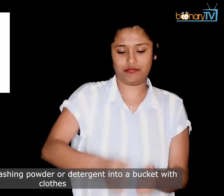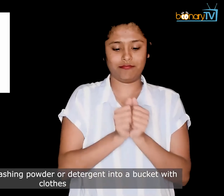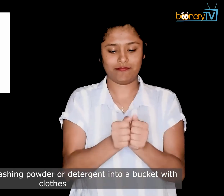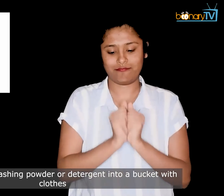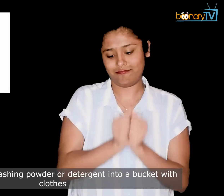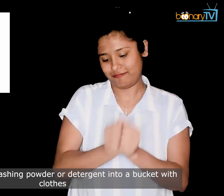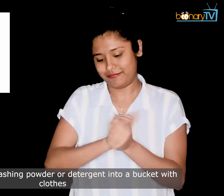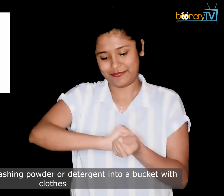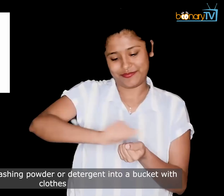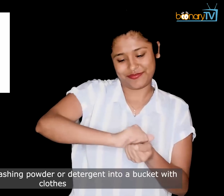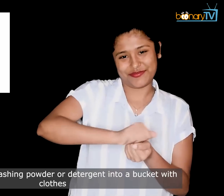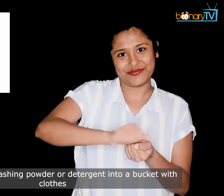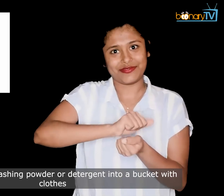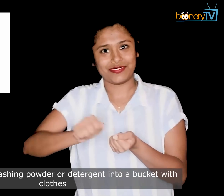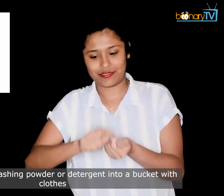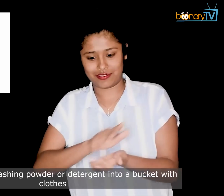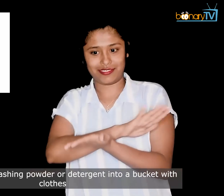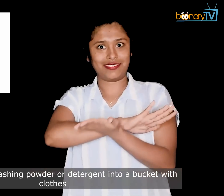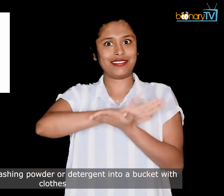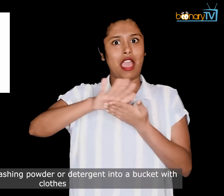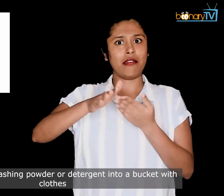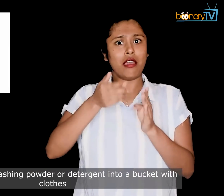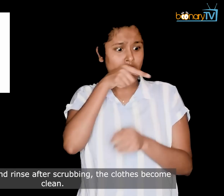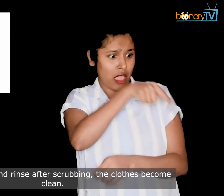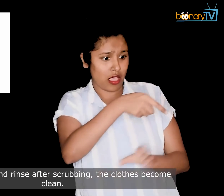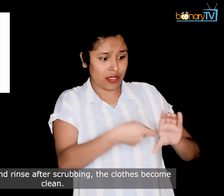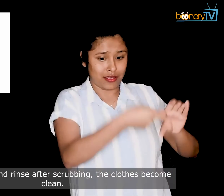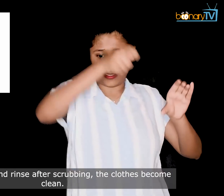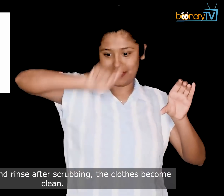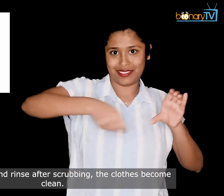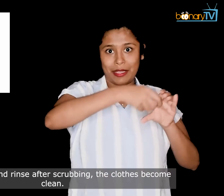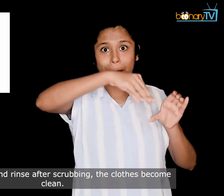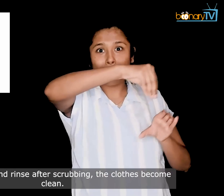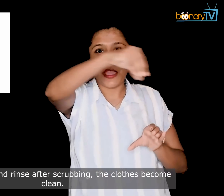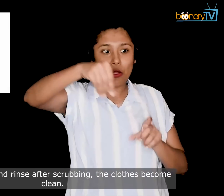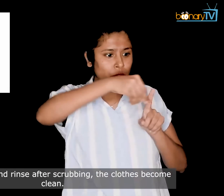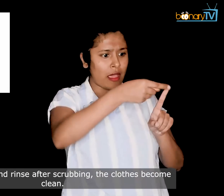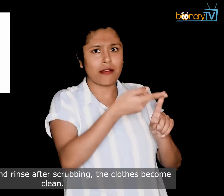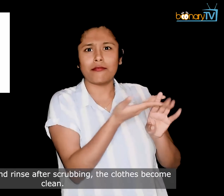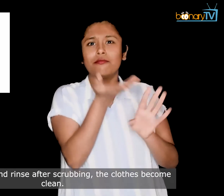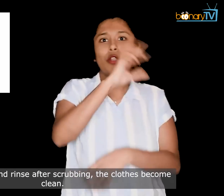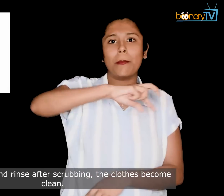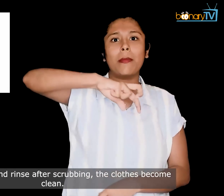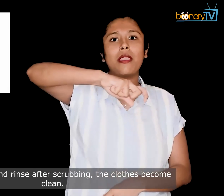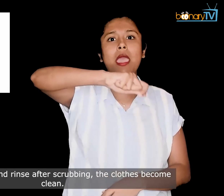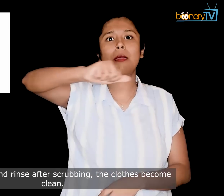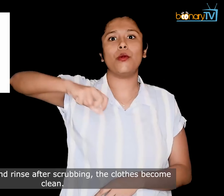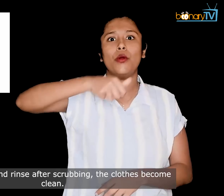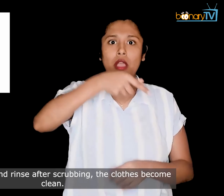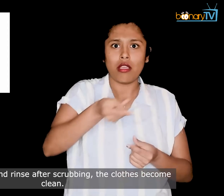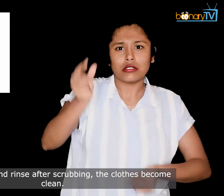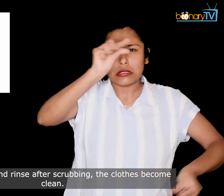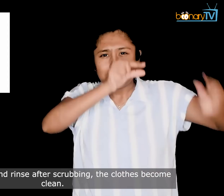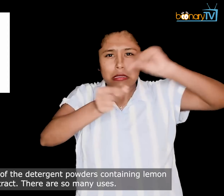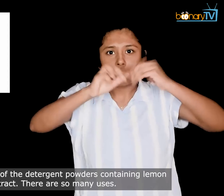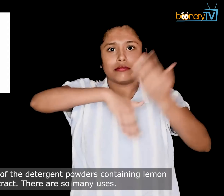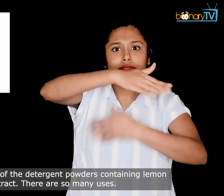or detergent into a bucket with clothes and then wash and rinse after scrubbing, the clothes become clean. This is because